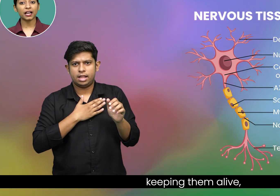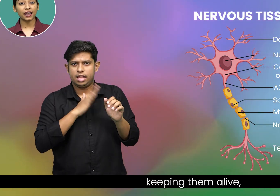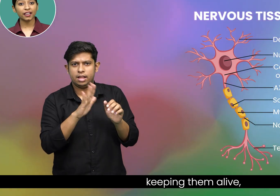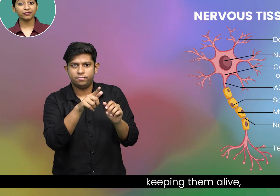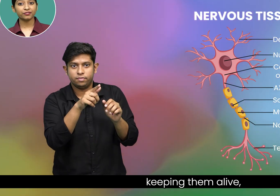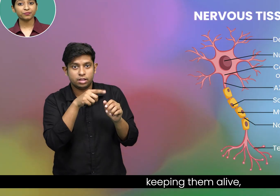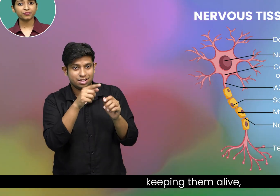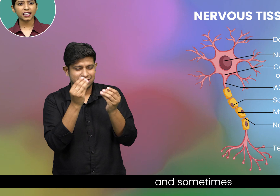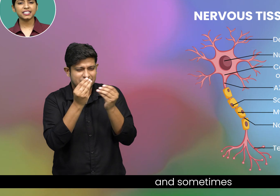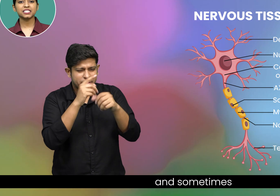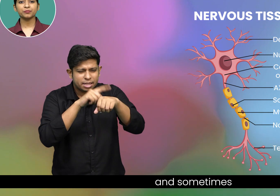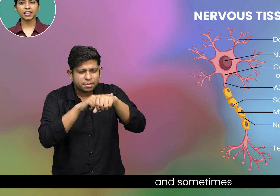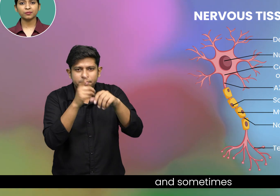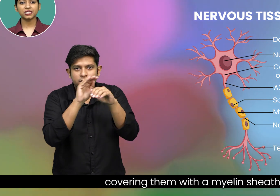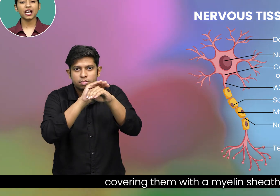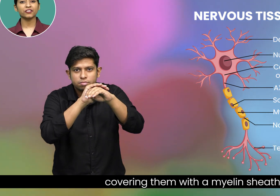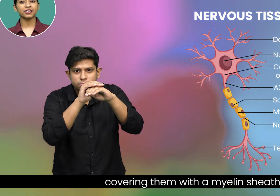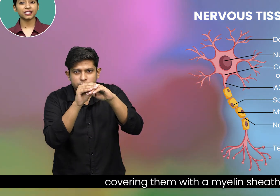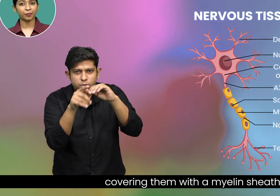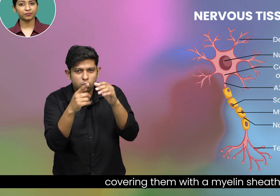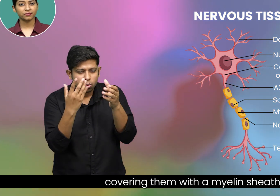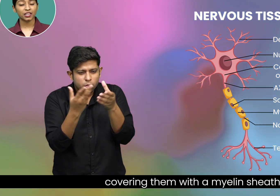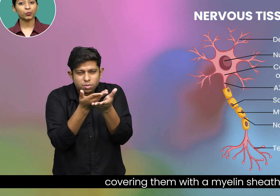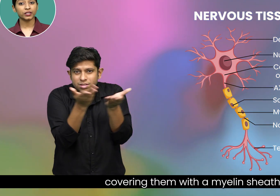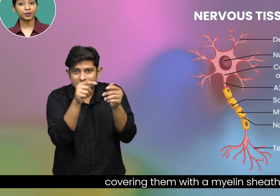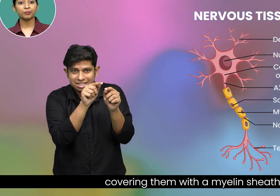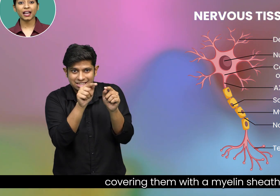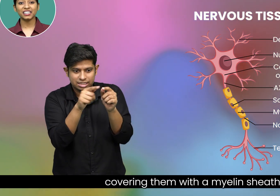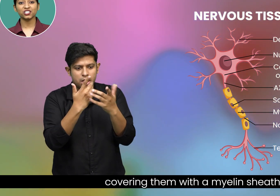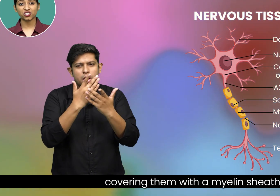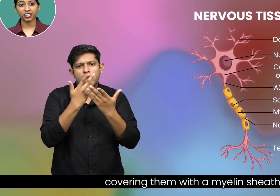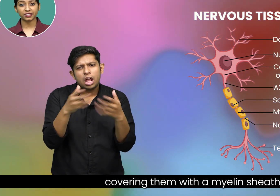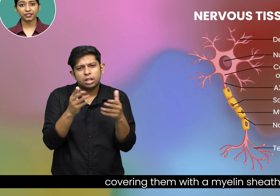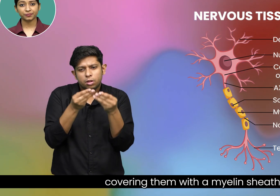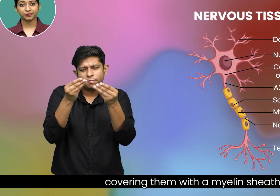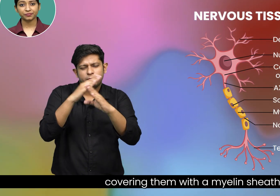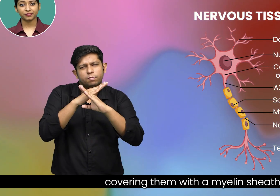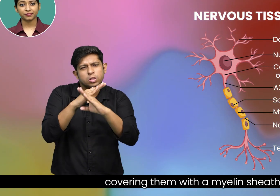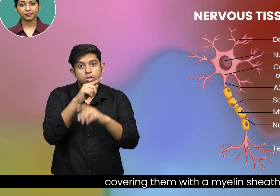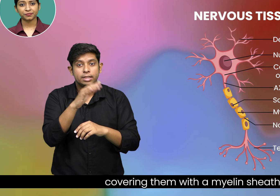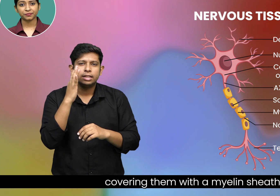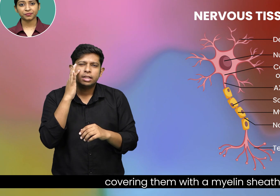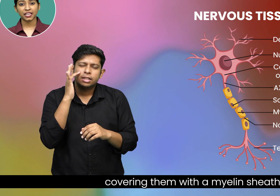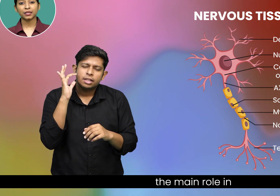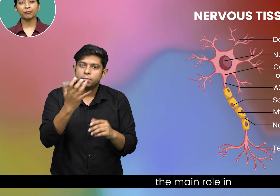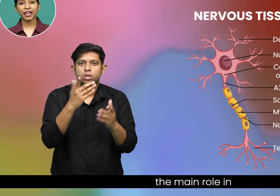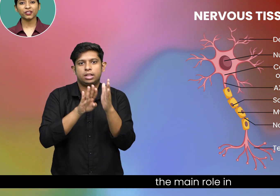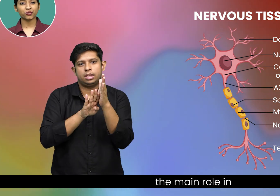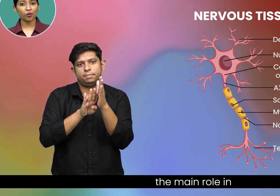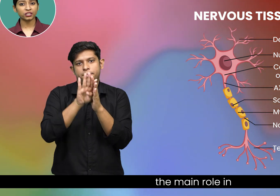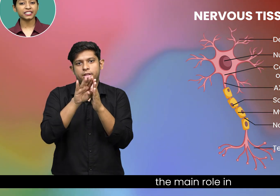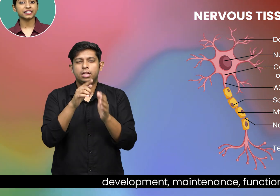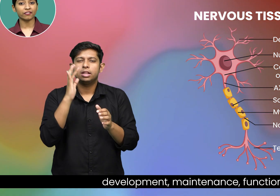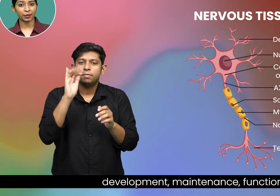Keeping them alive and sometimes covering them with a myelin sheath. The